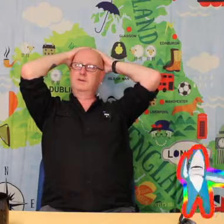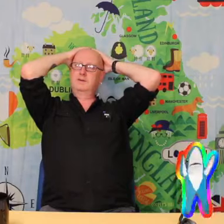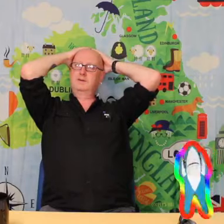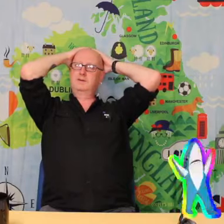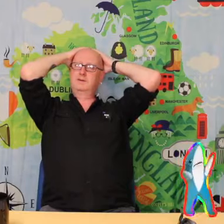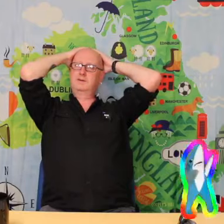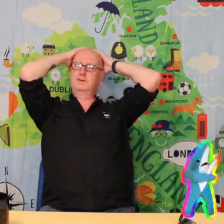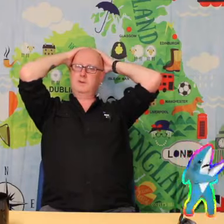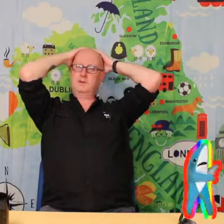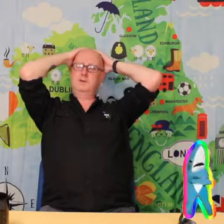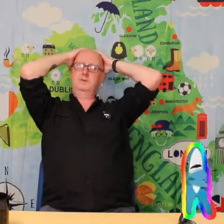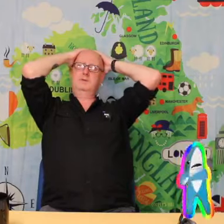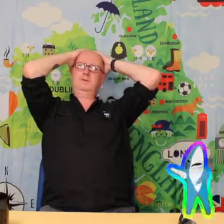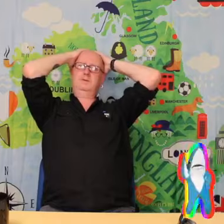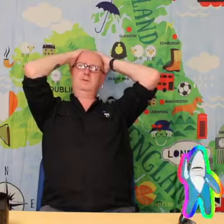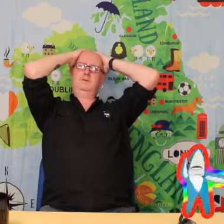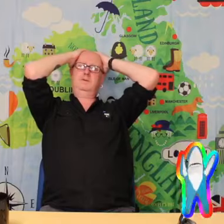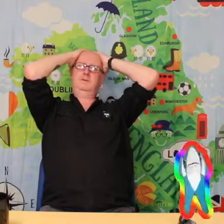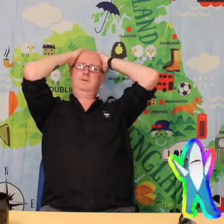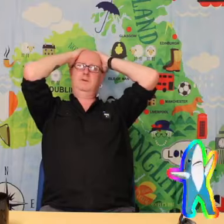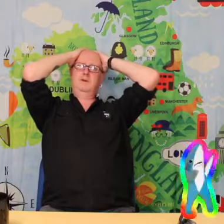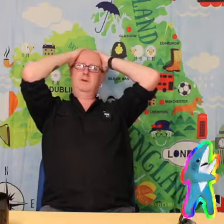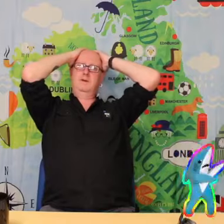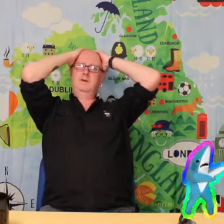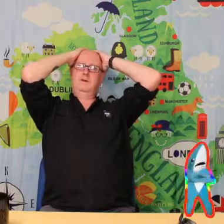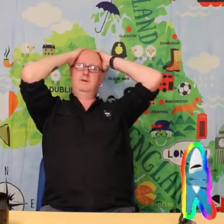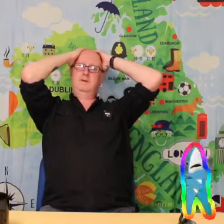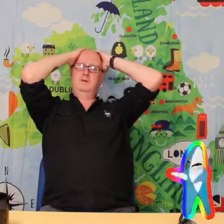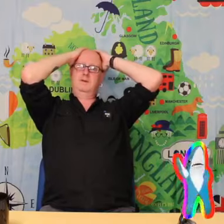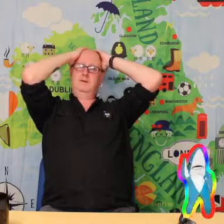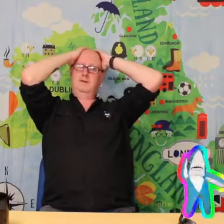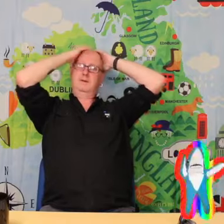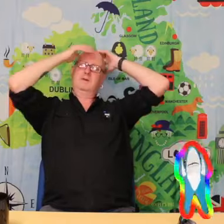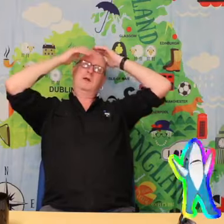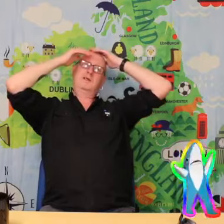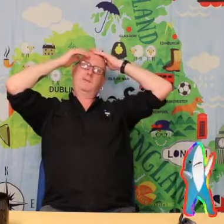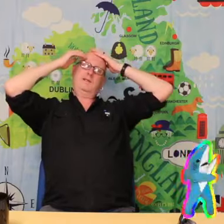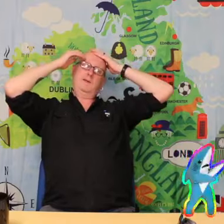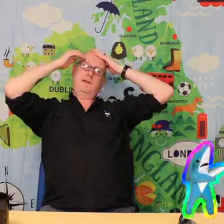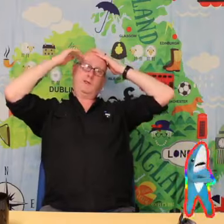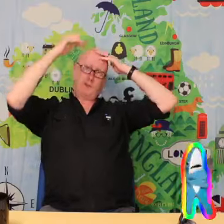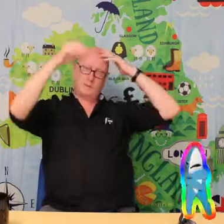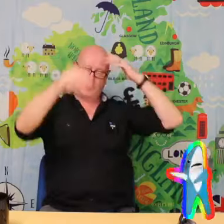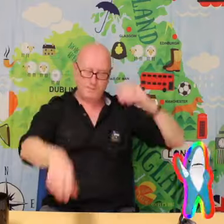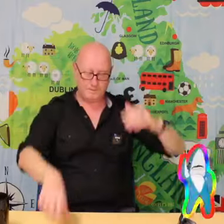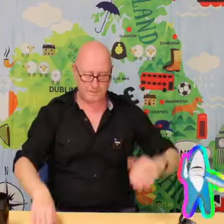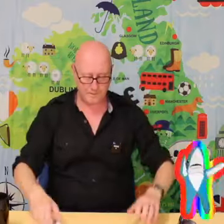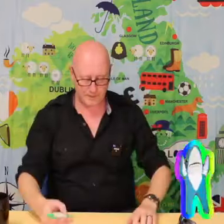Tolkien Spotting. To have dinner with family, which is going to be absolutely wonderful. Timidity. Last time I was there, I